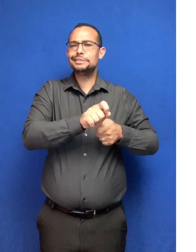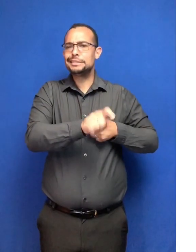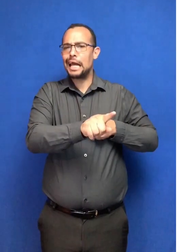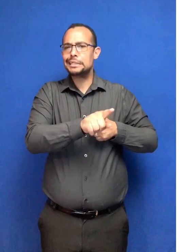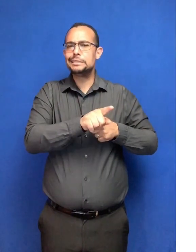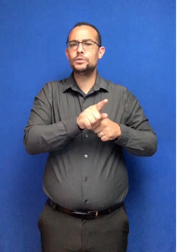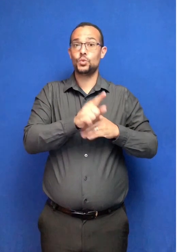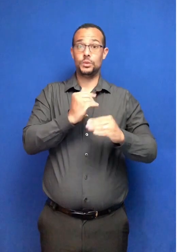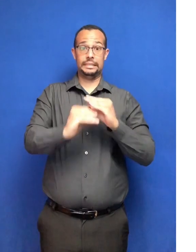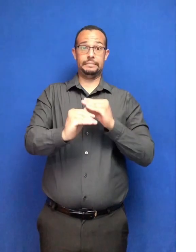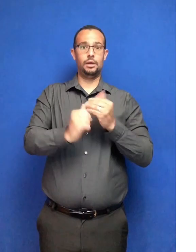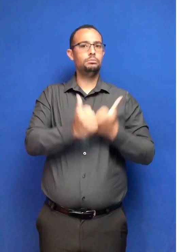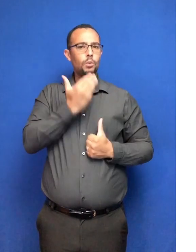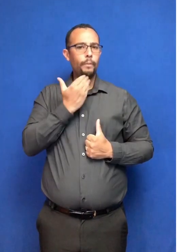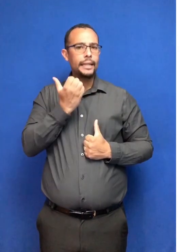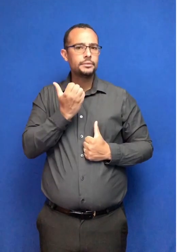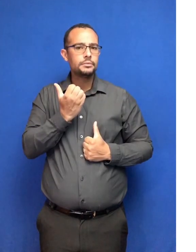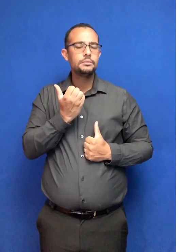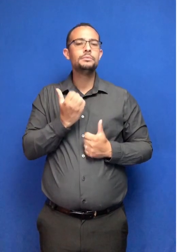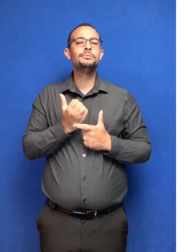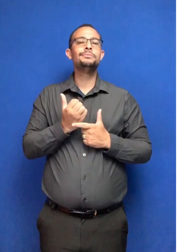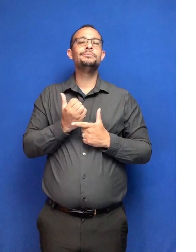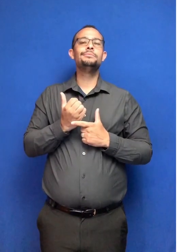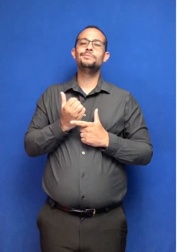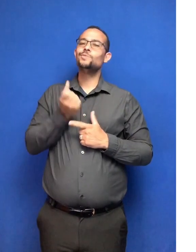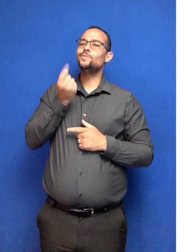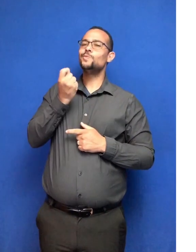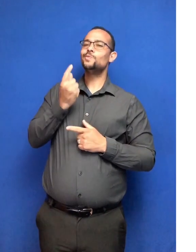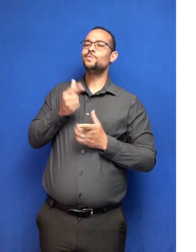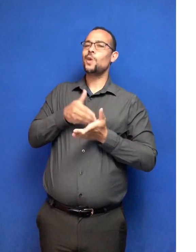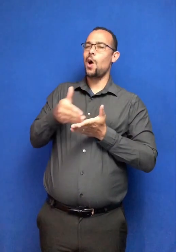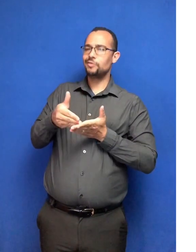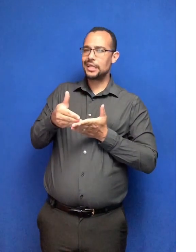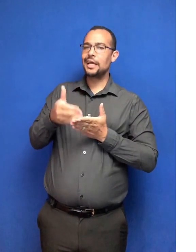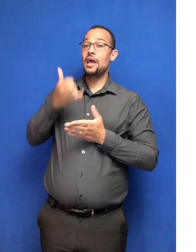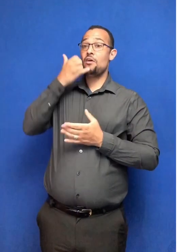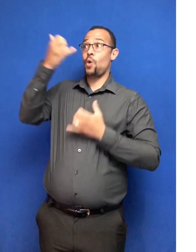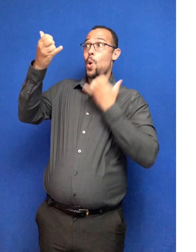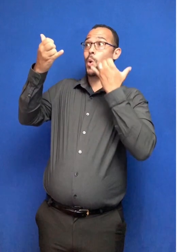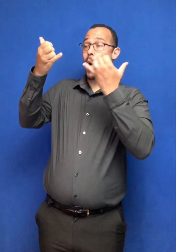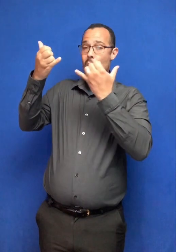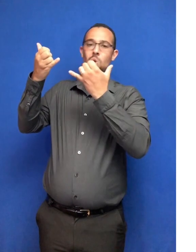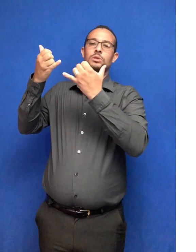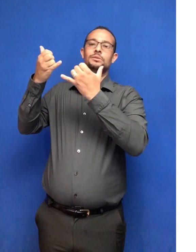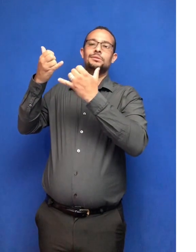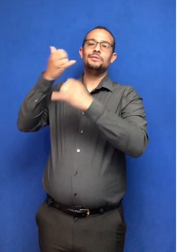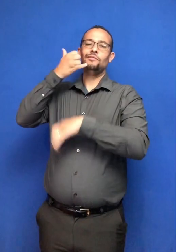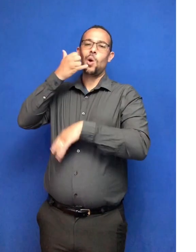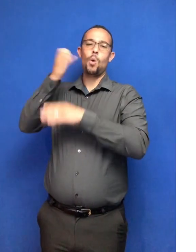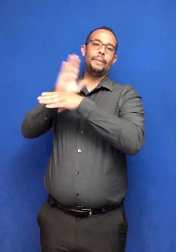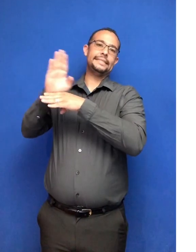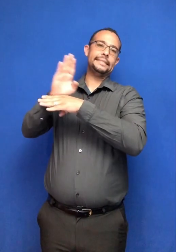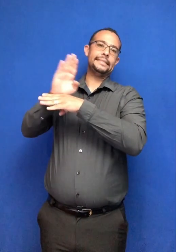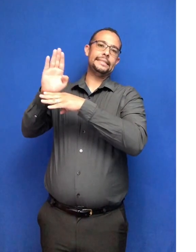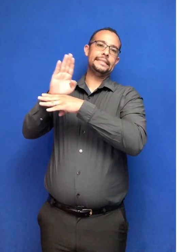often overloaded with calls, so during points of congestion, text messages and social media